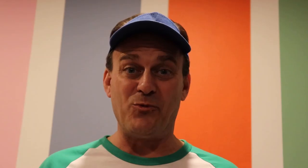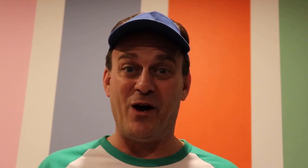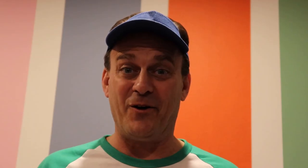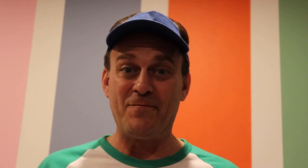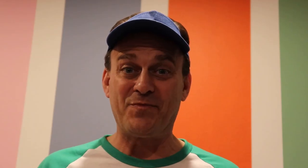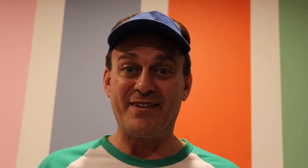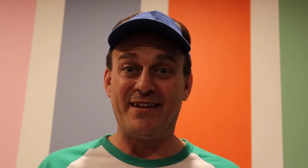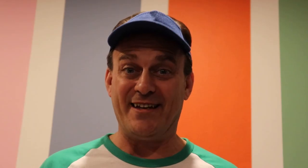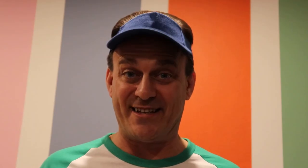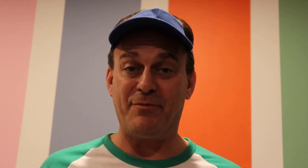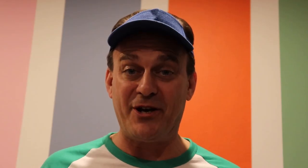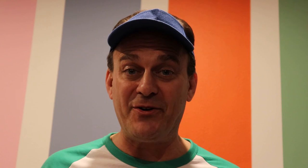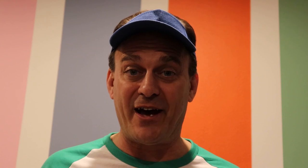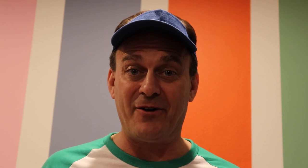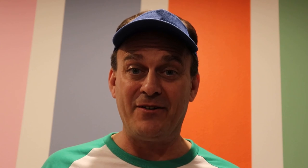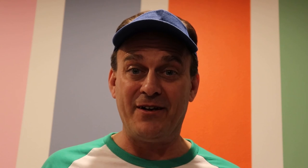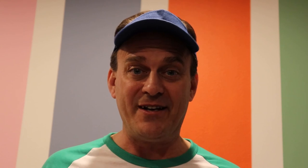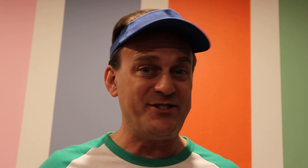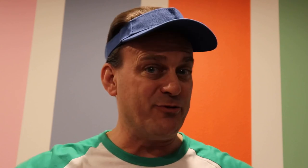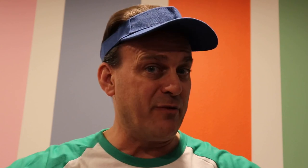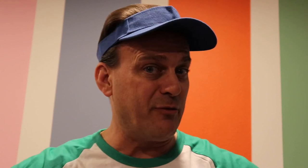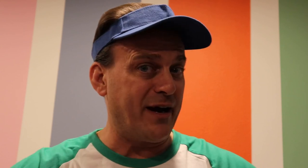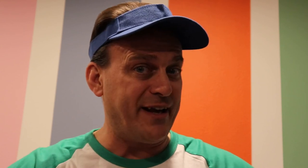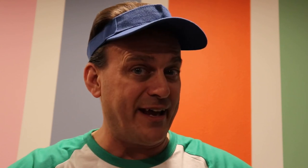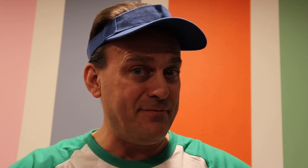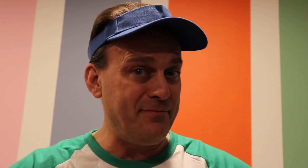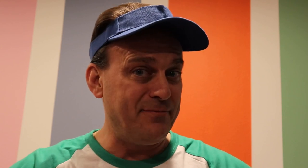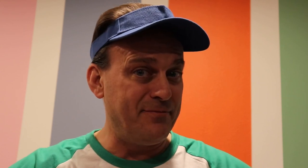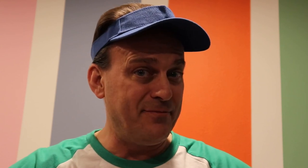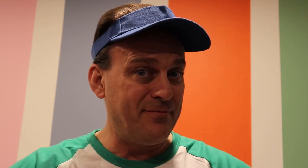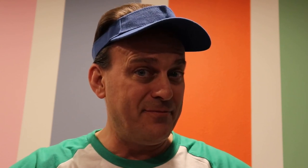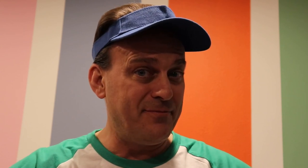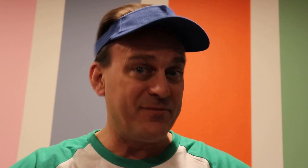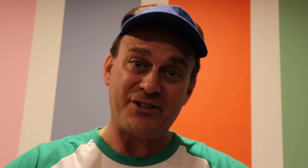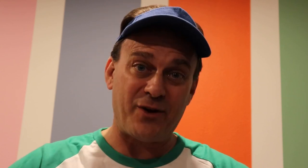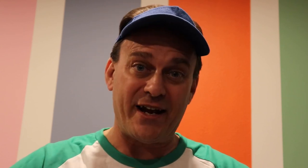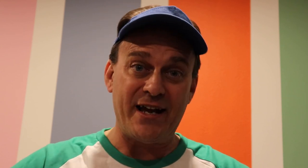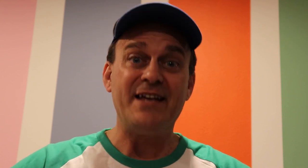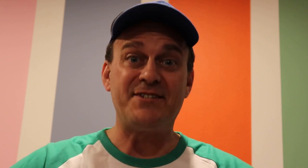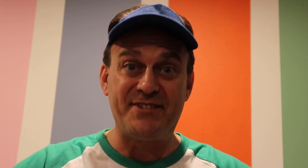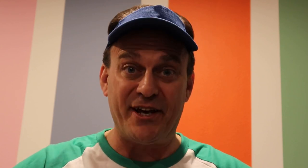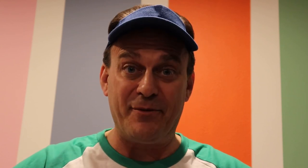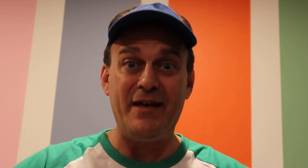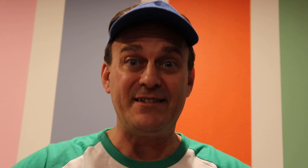Well, it's time to go now. Do you remember my name? That's right, STEM